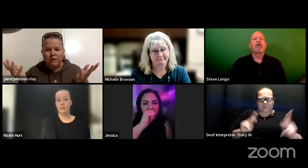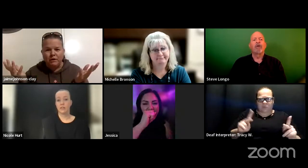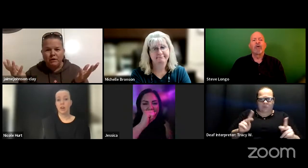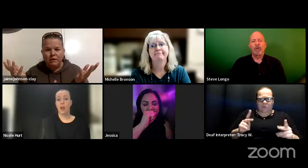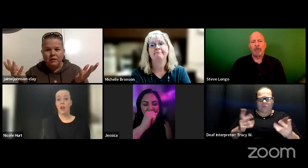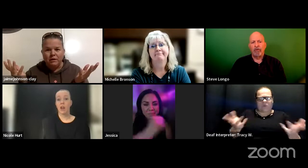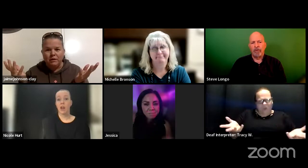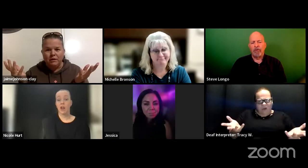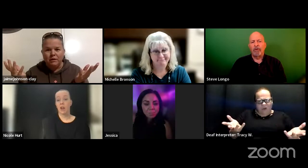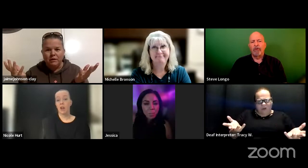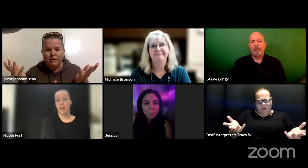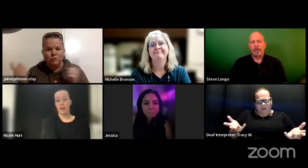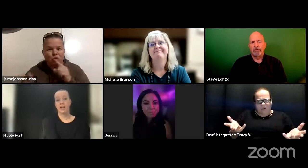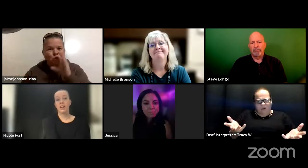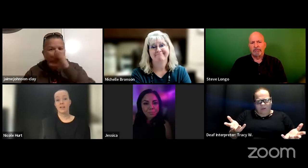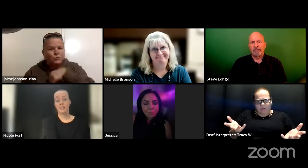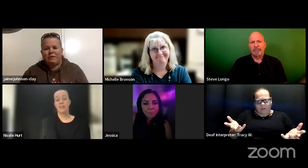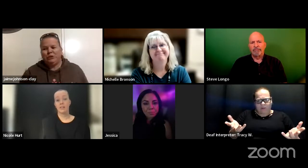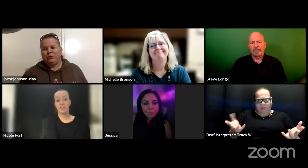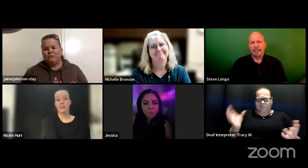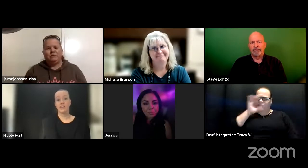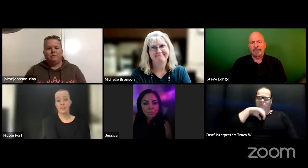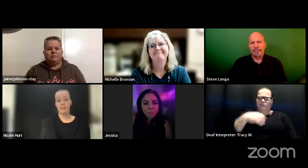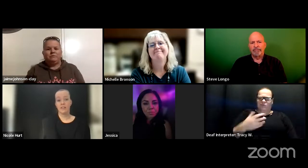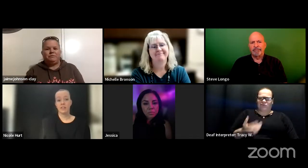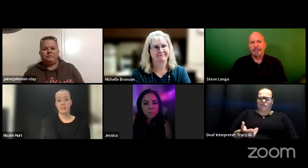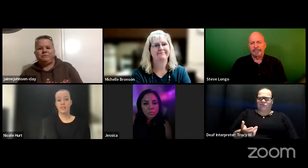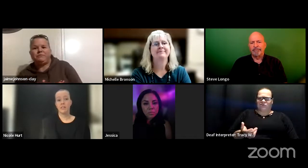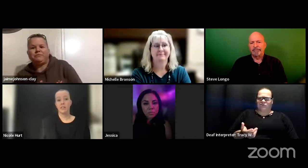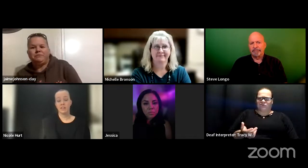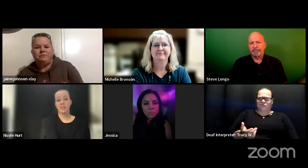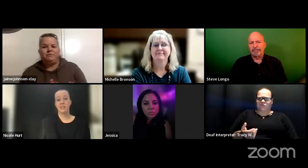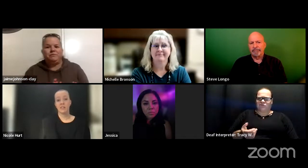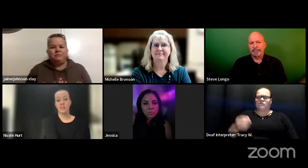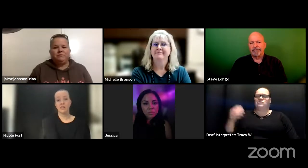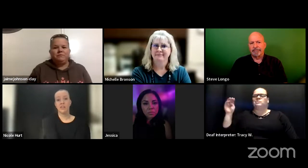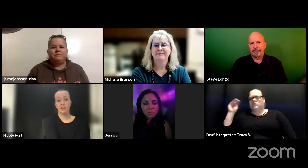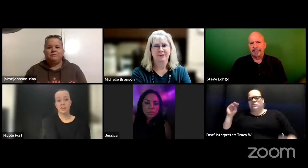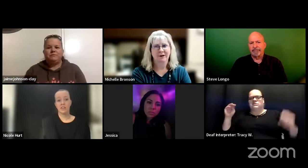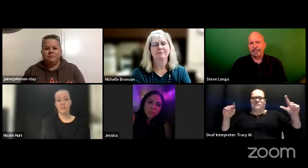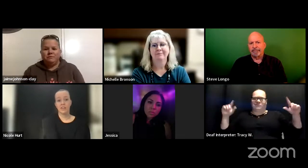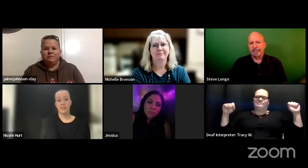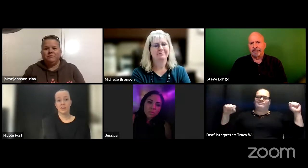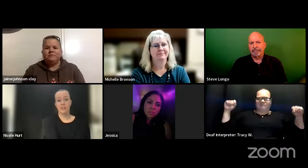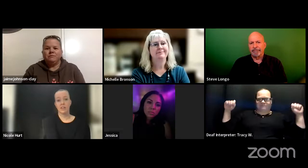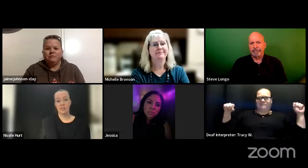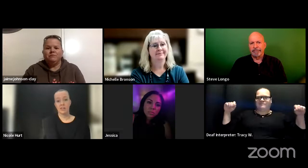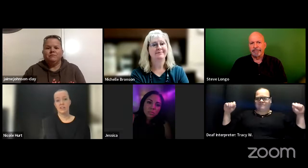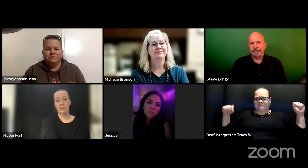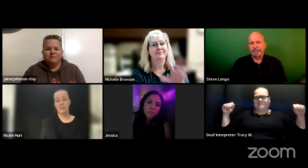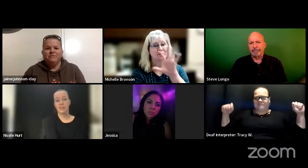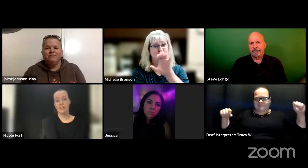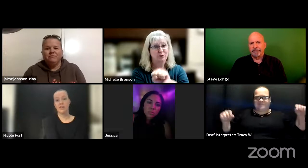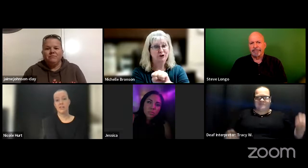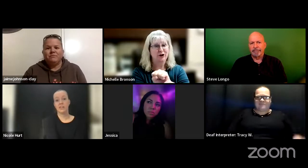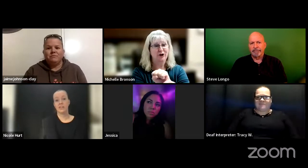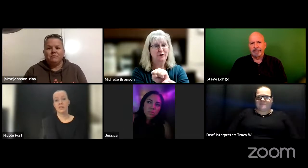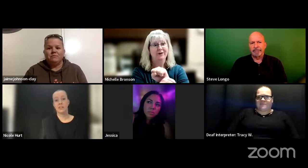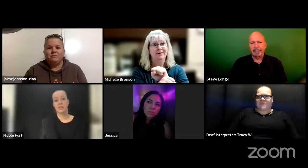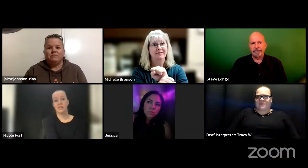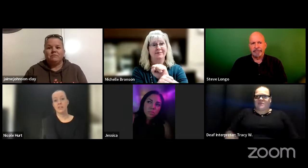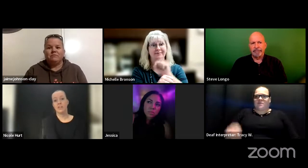Sometimes we have expected 20 and gotten 7. So it's a little odd. Sometimes not everyone follows